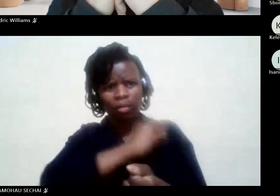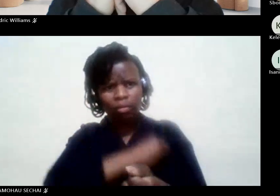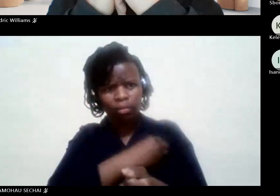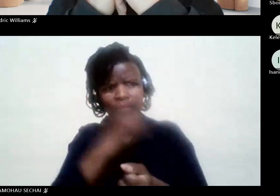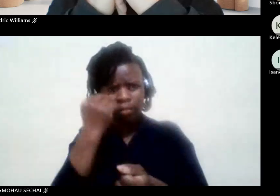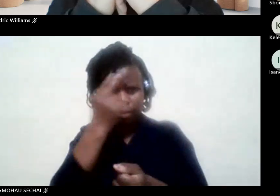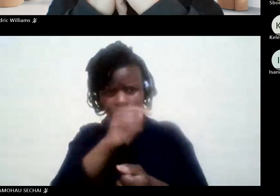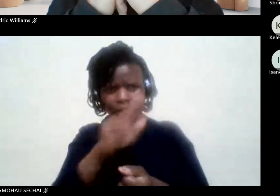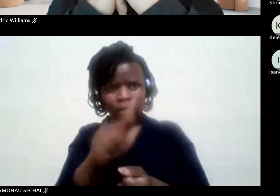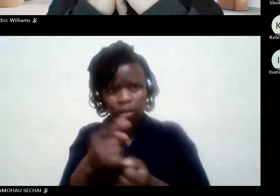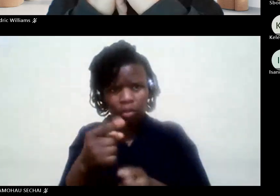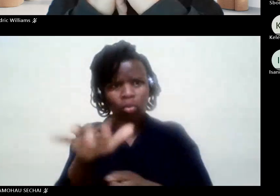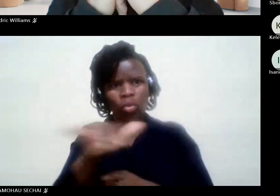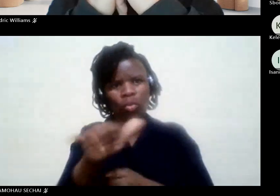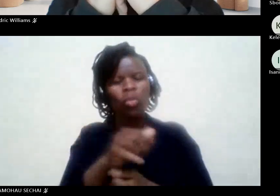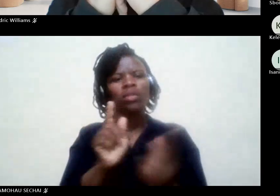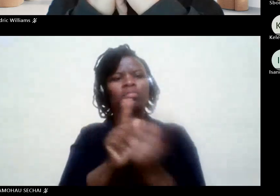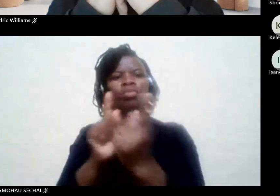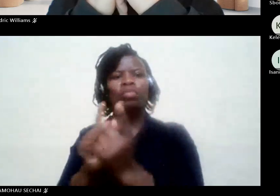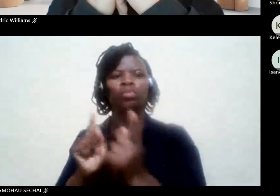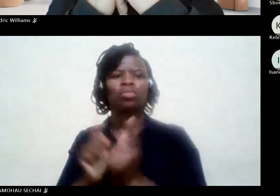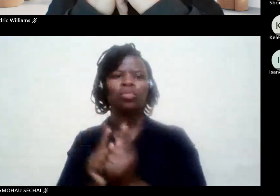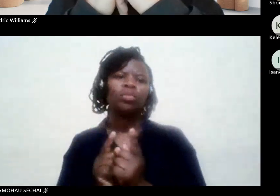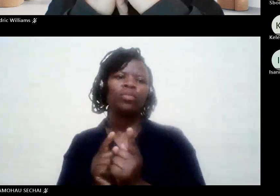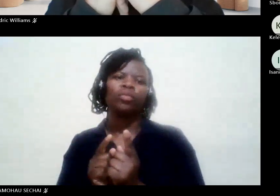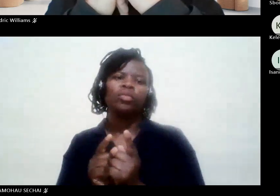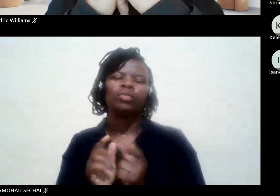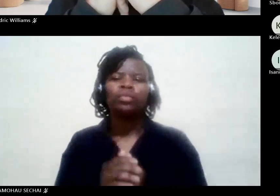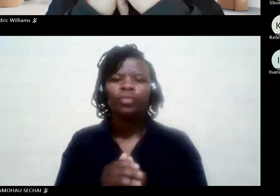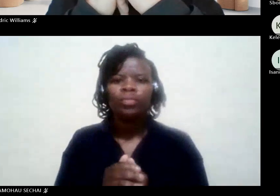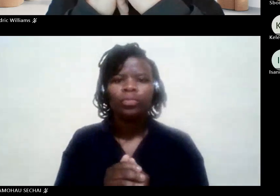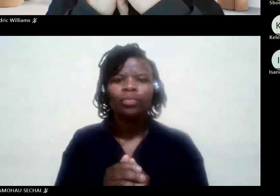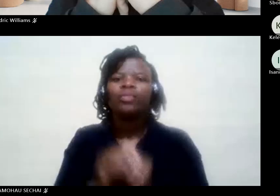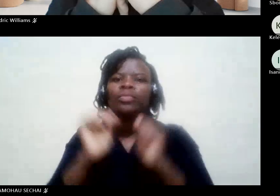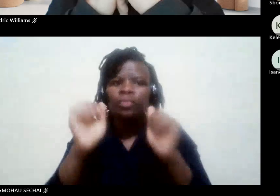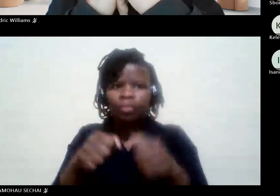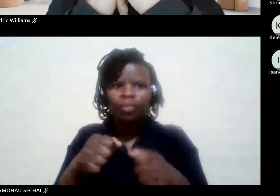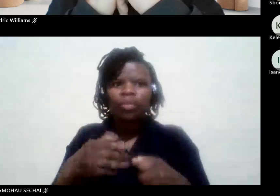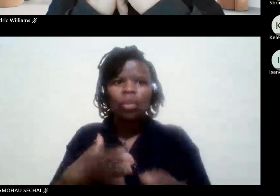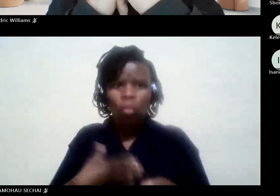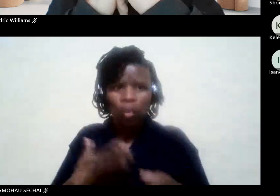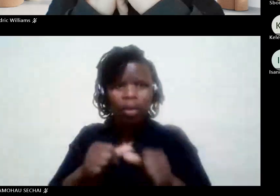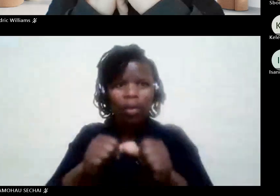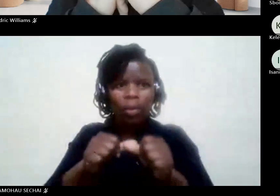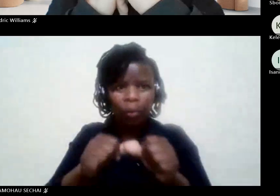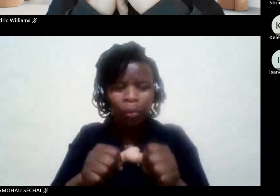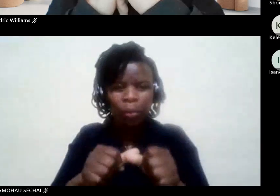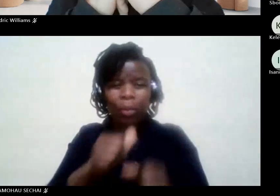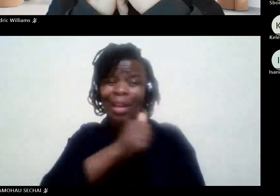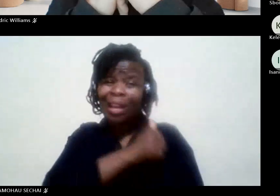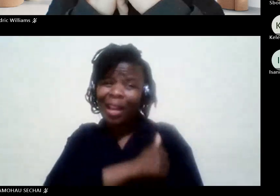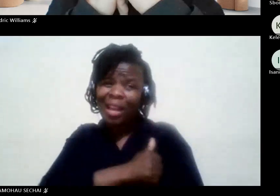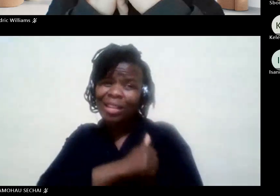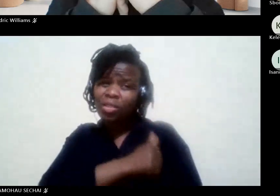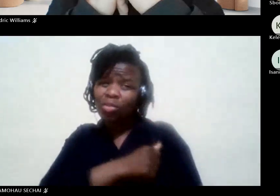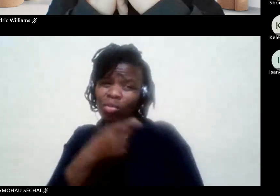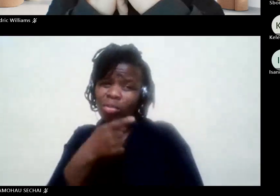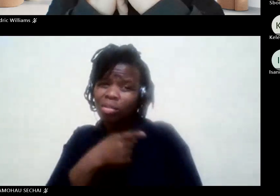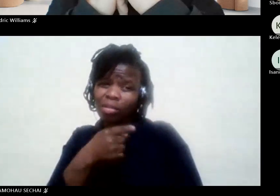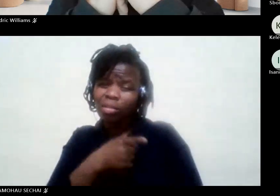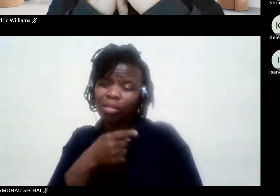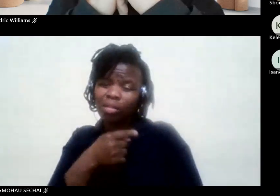as well. Yeah. Yeah, and I want to go further with that. Look, people, those attitudes, those kind of attitudes. Look, I want to go further to talk